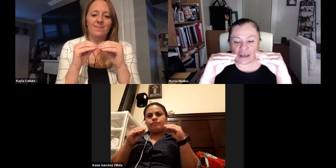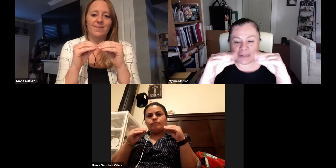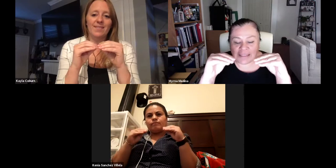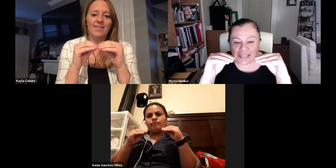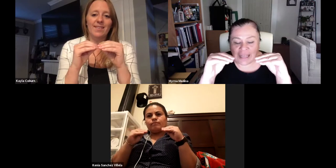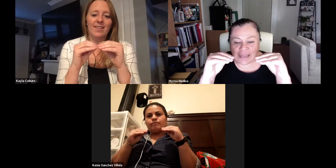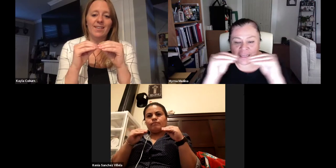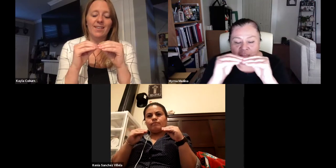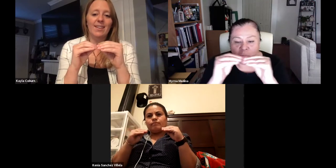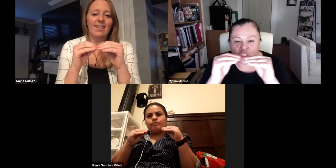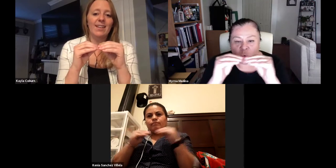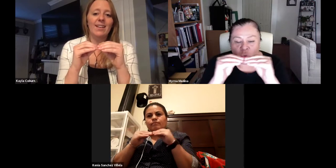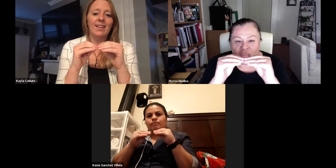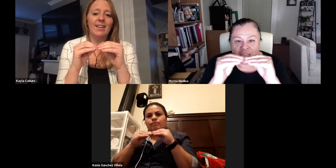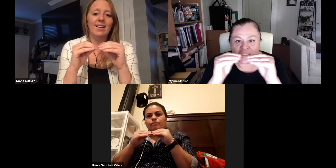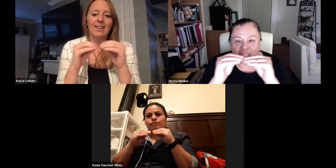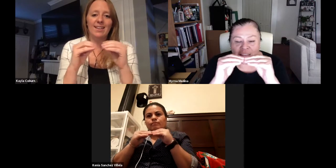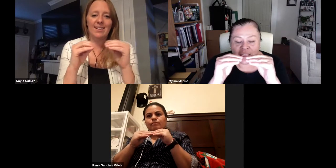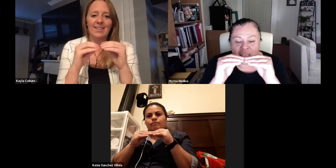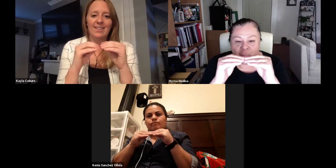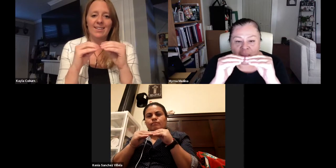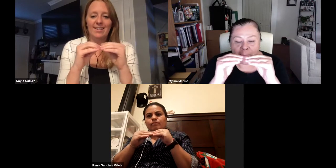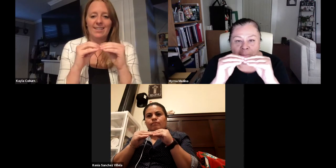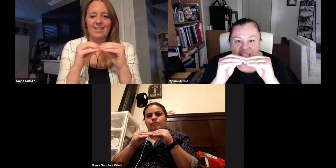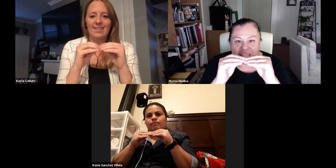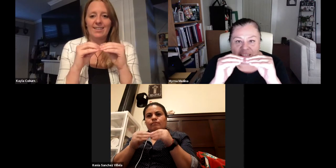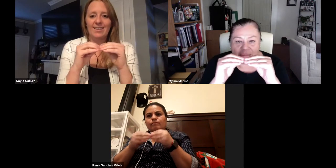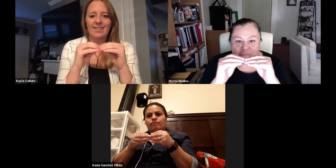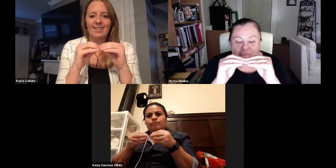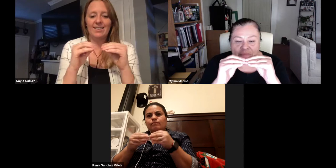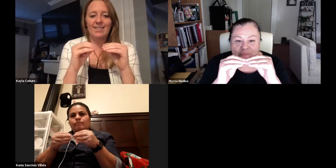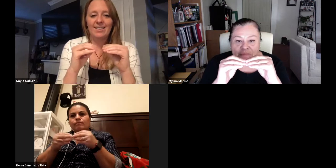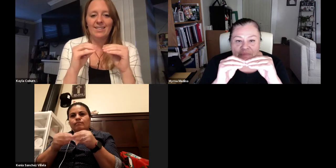a aplastar y la vamos a juntar. Esta es la seña para más.